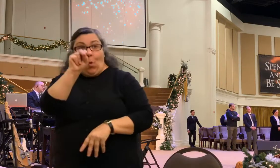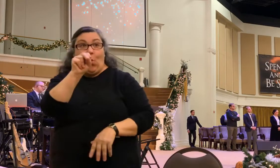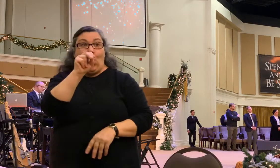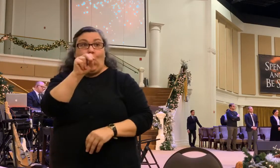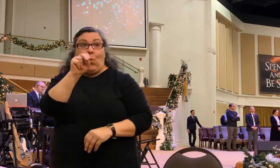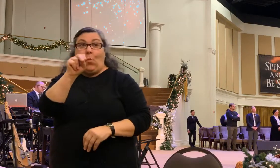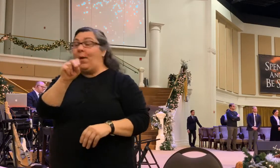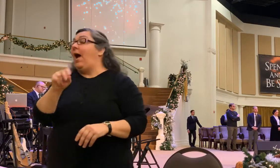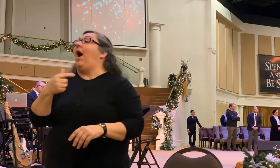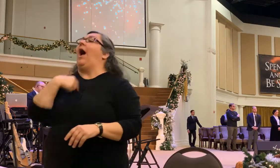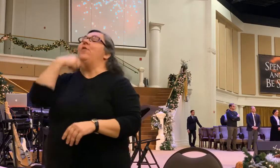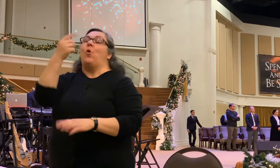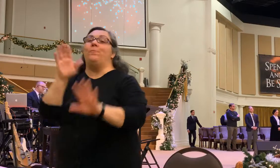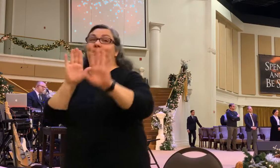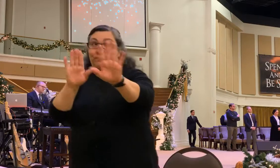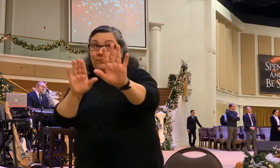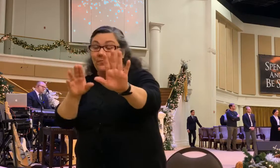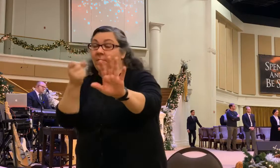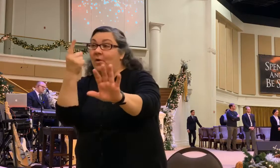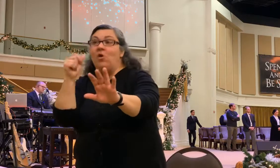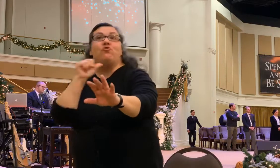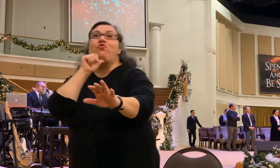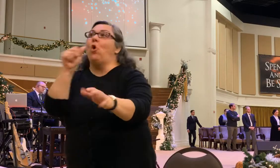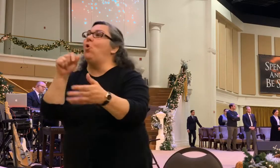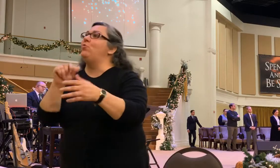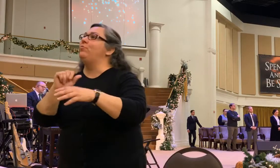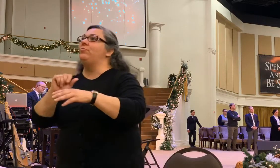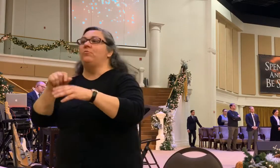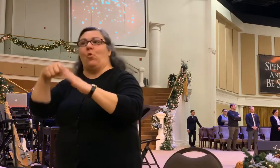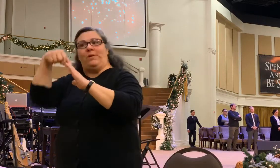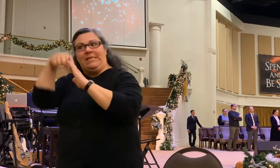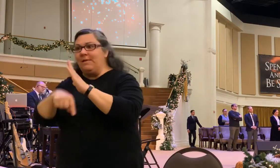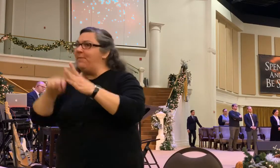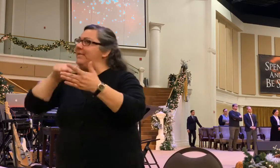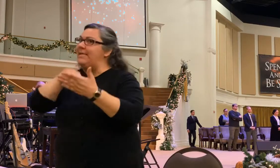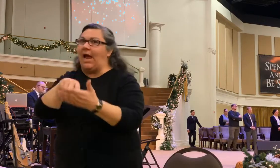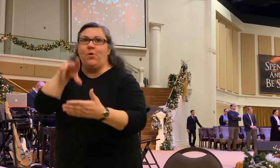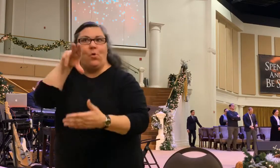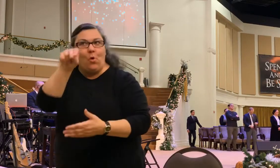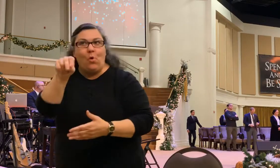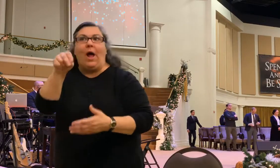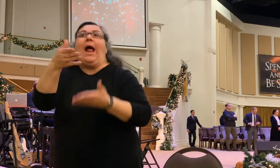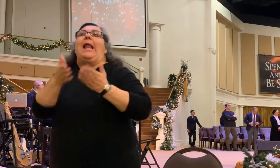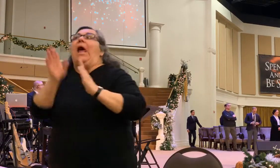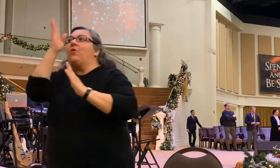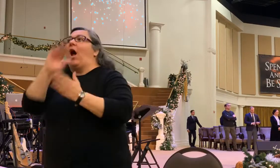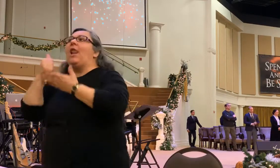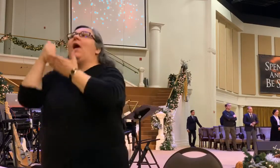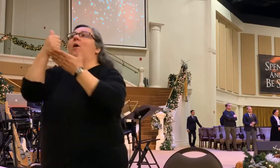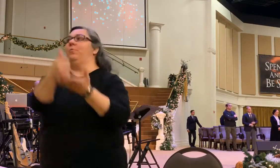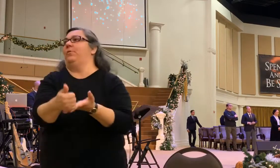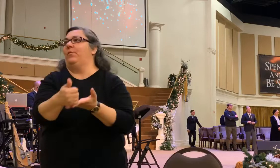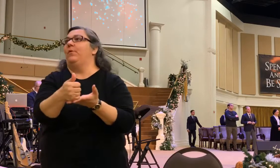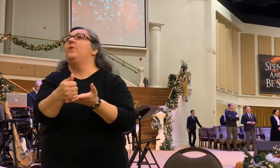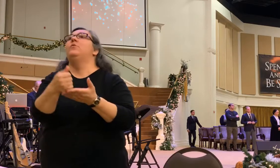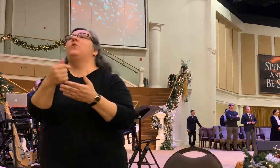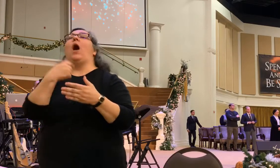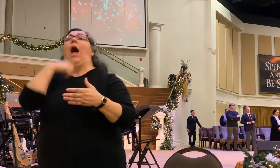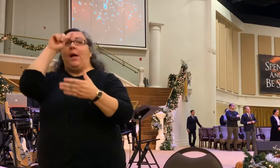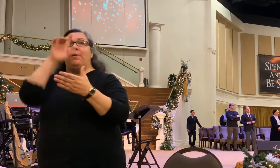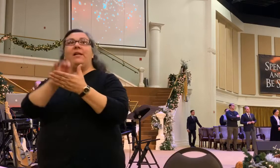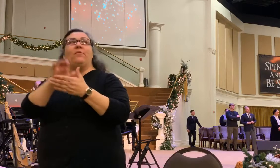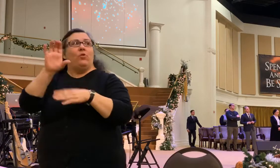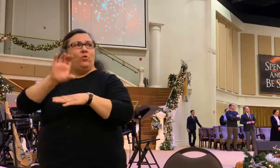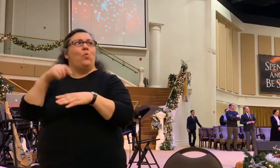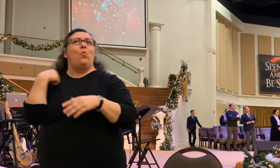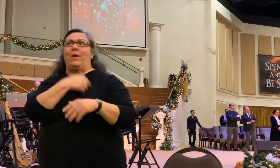debt. You just trust God. This is God helping you. And so God is helping them. And they're here with us. I believe we can give at